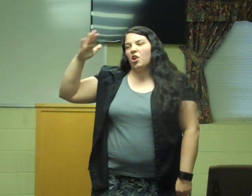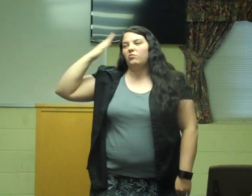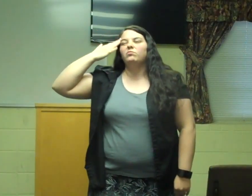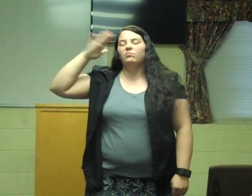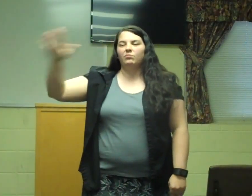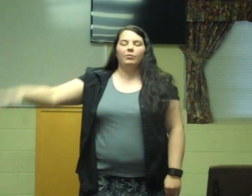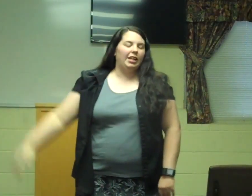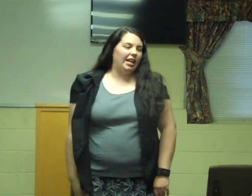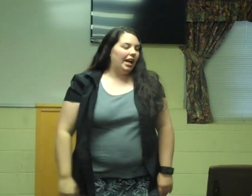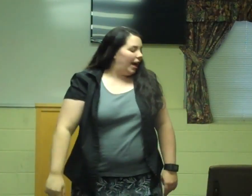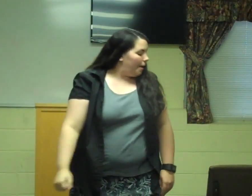know.